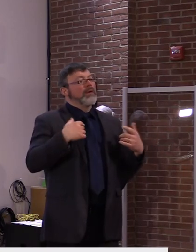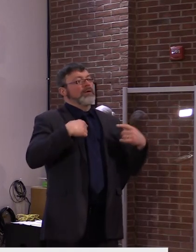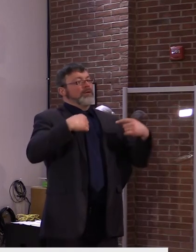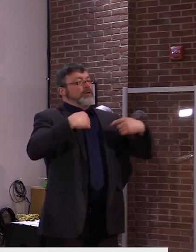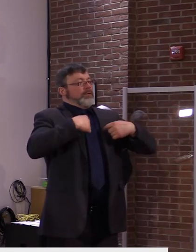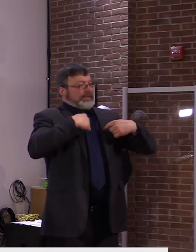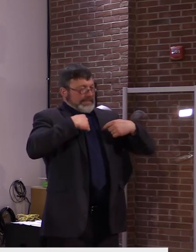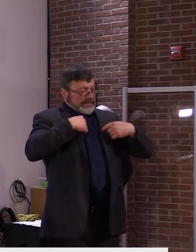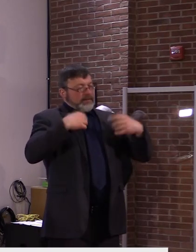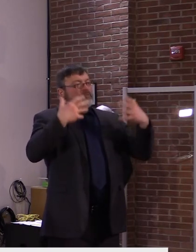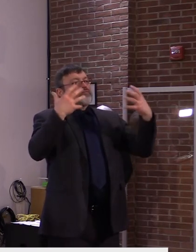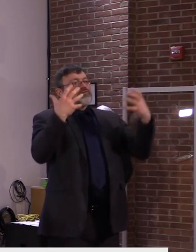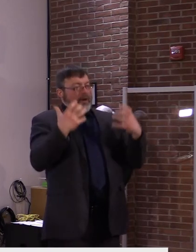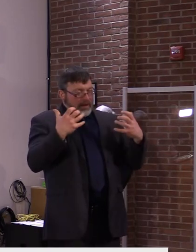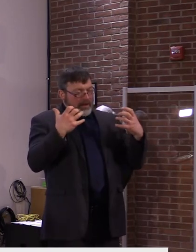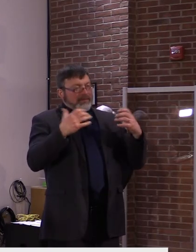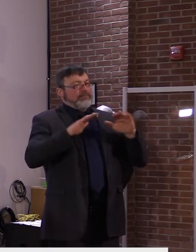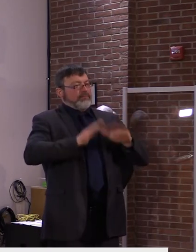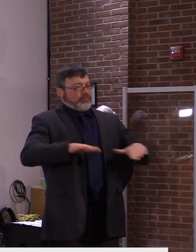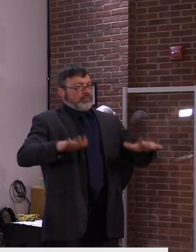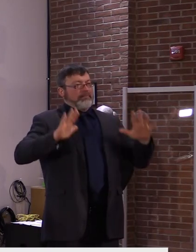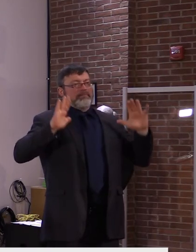learning situations.